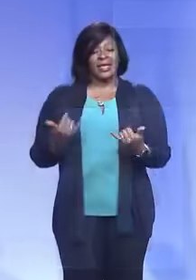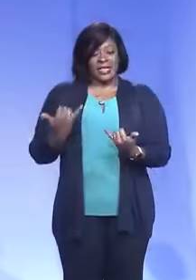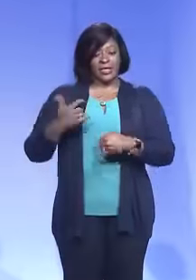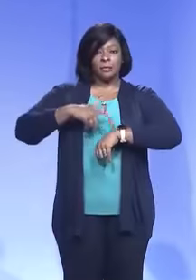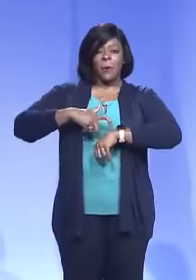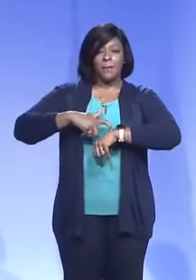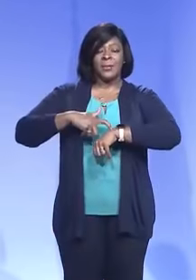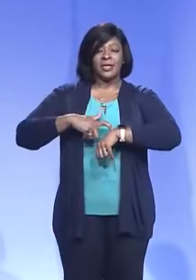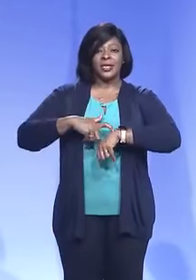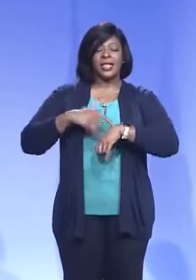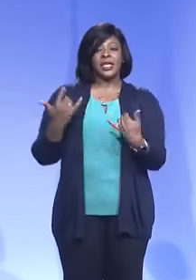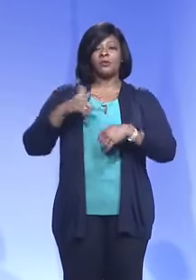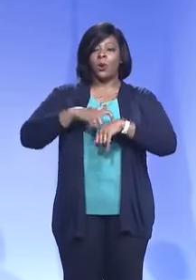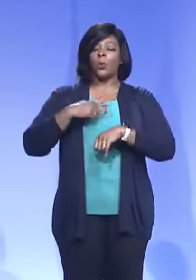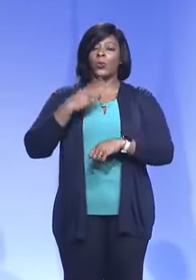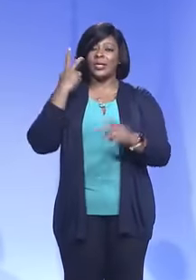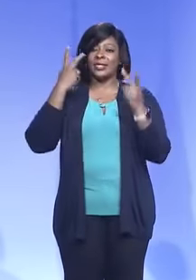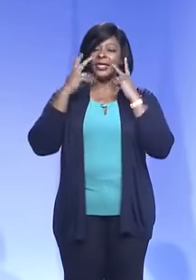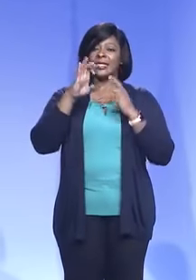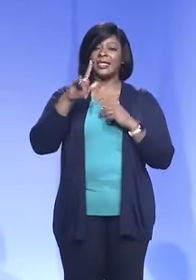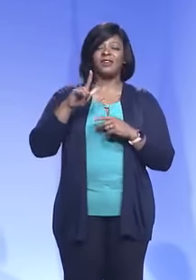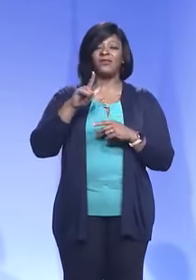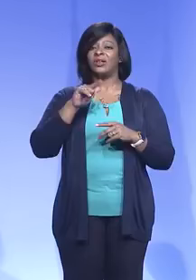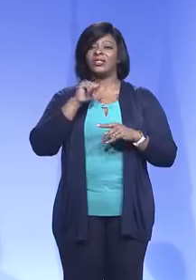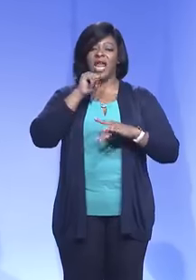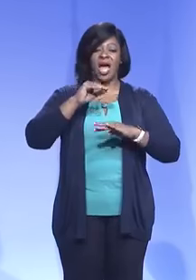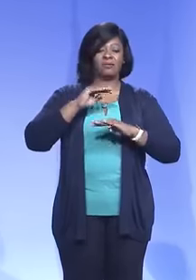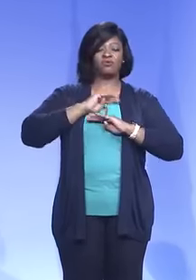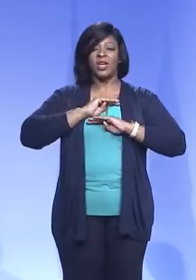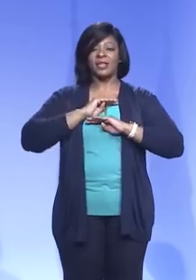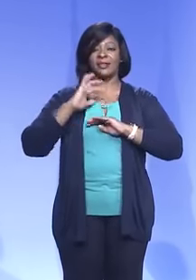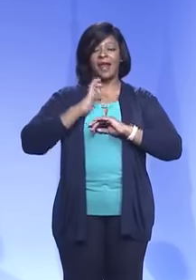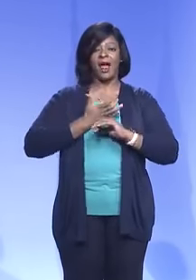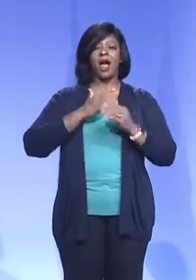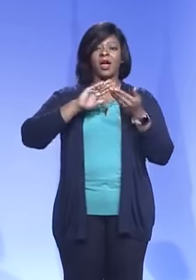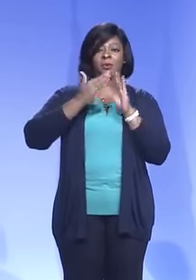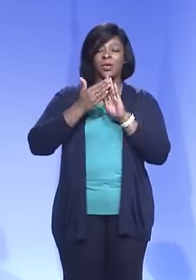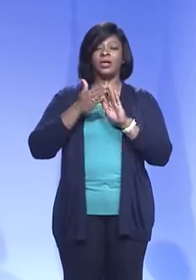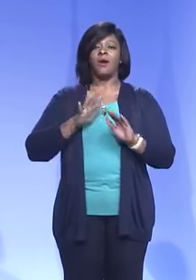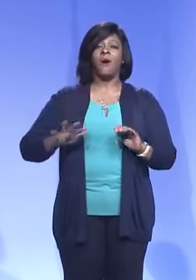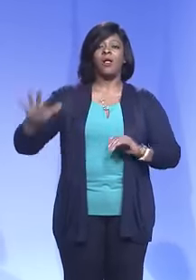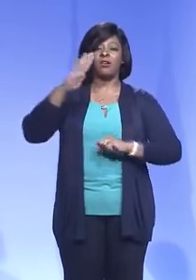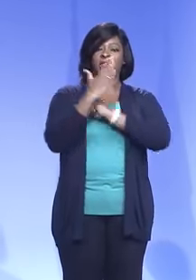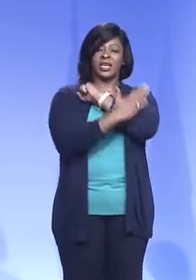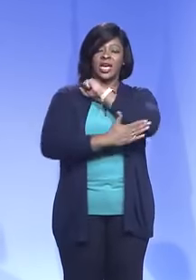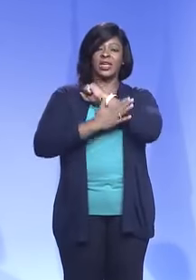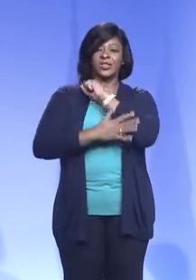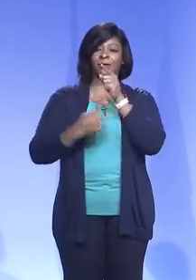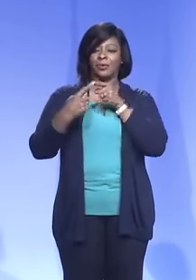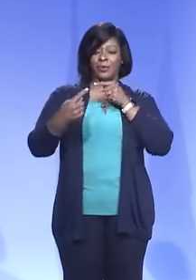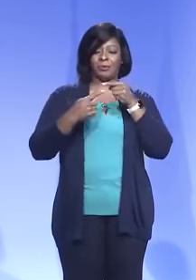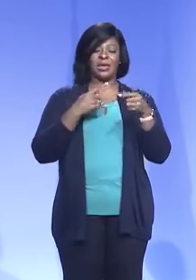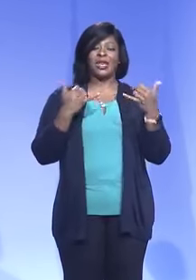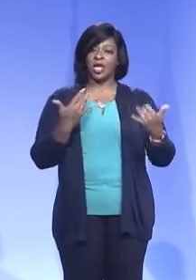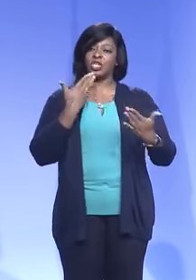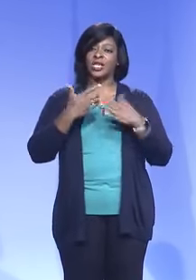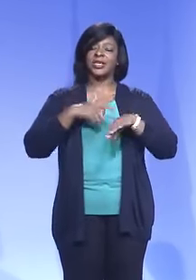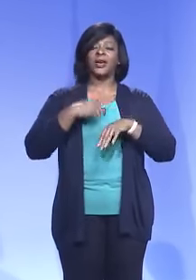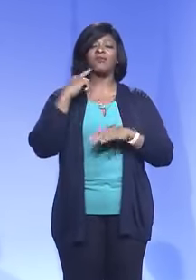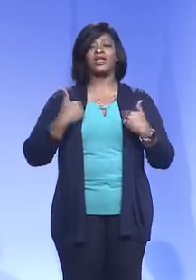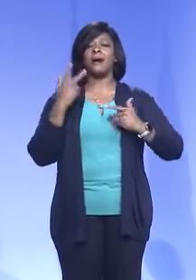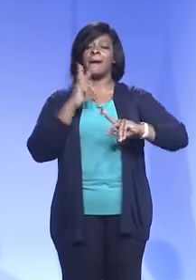moment when we see civil unrest occurring in our communities across the country, is a really good time for